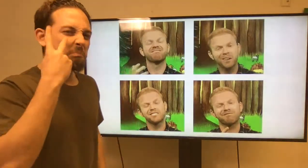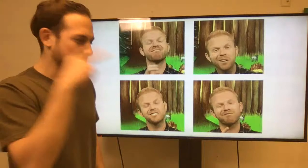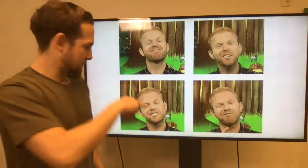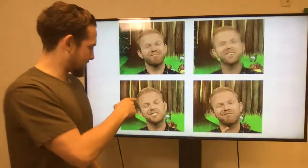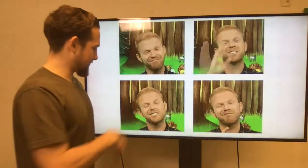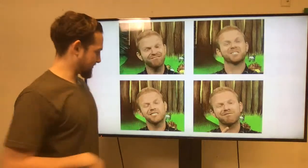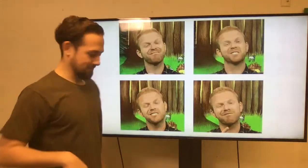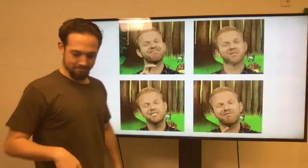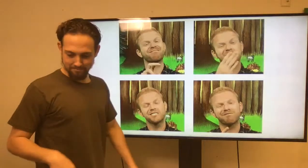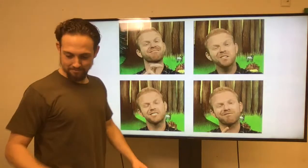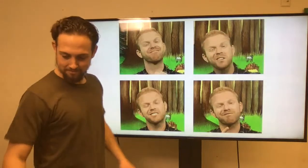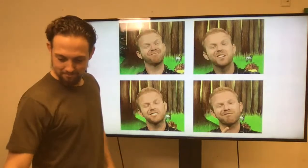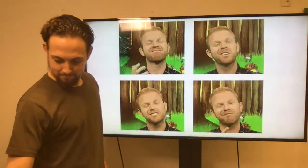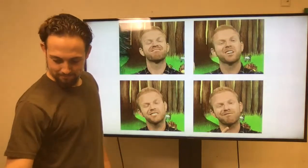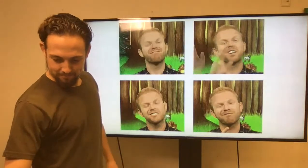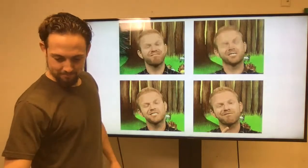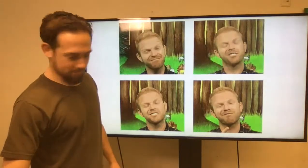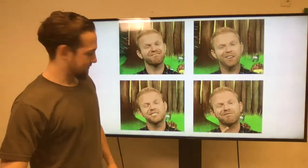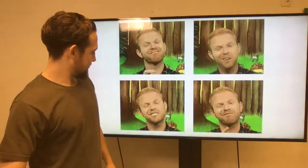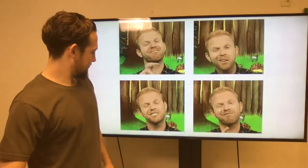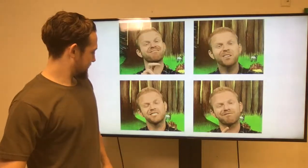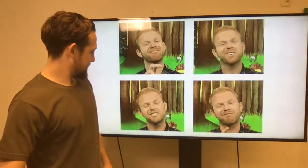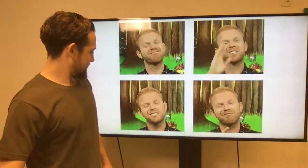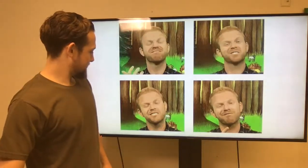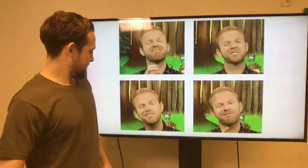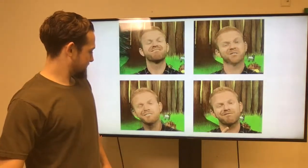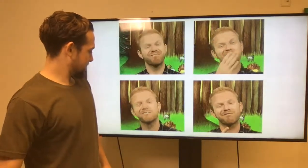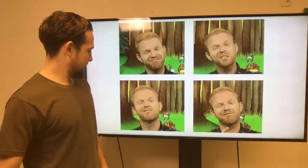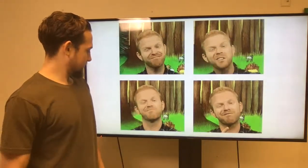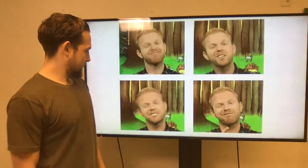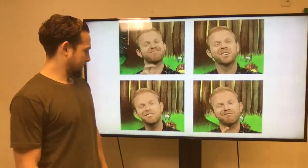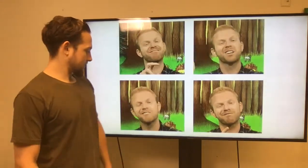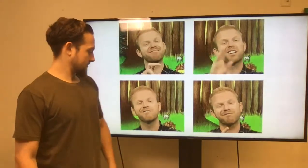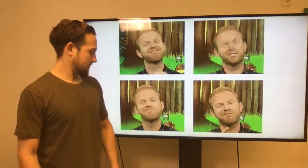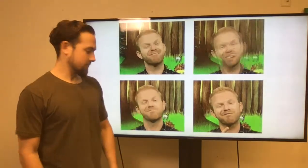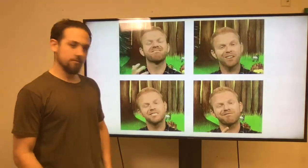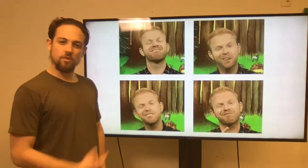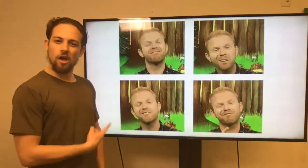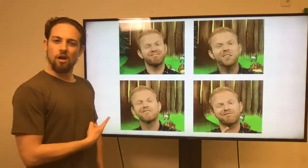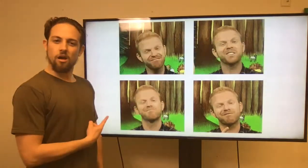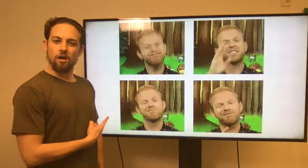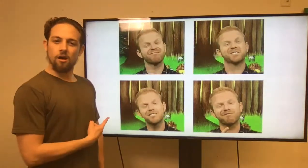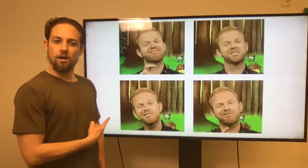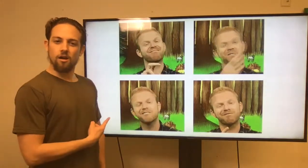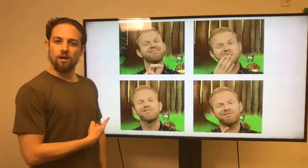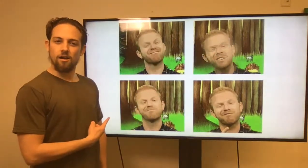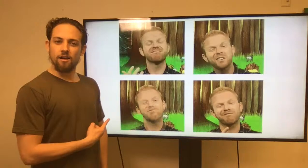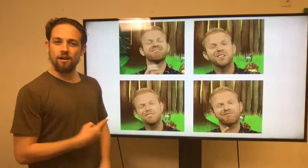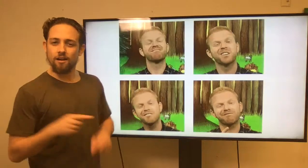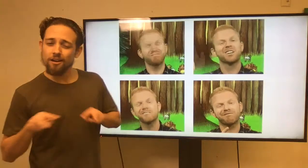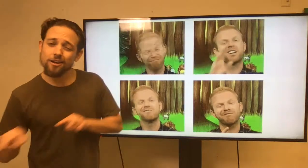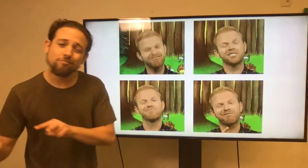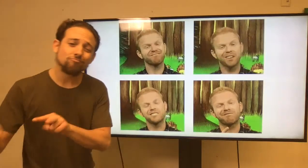in a circular motion, just like the other two? Yep, I think so too. Let's take a look.